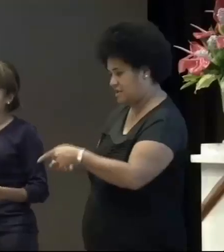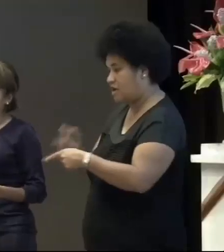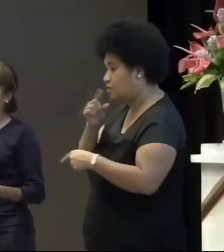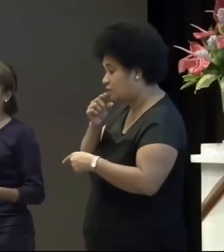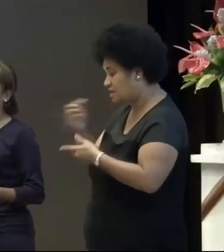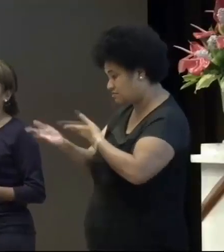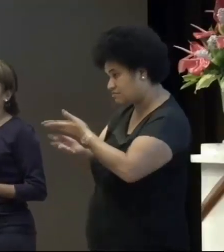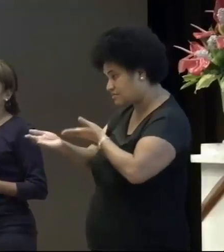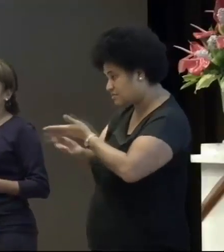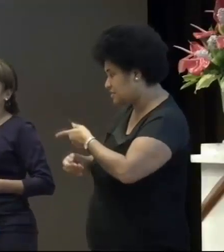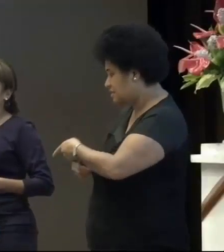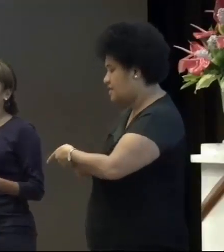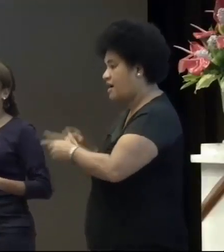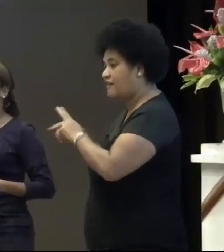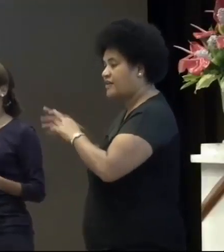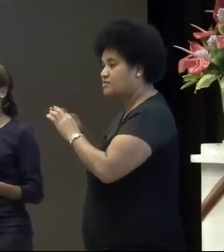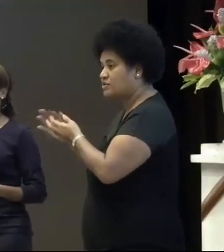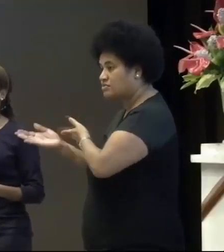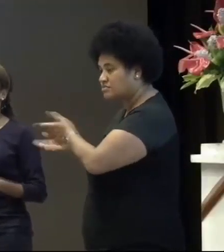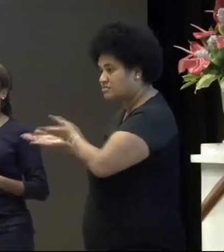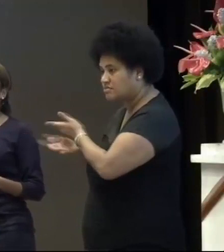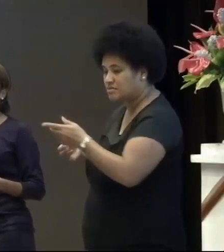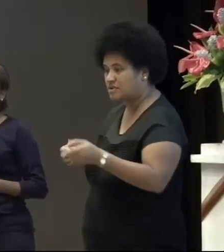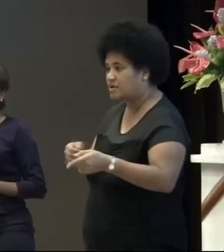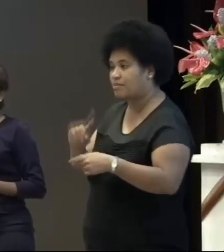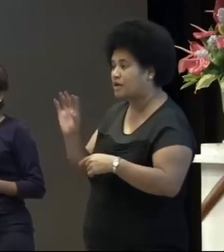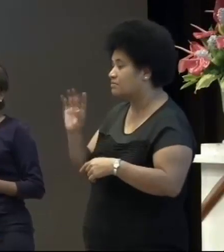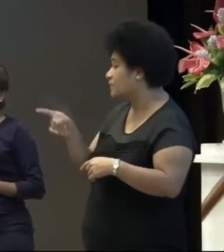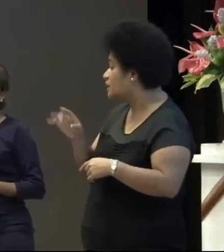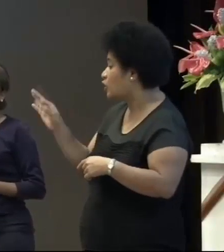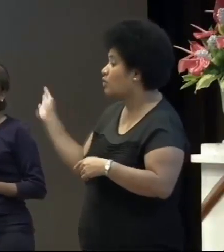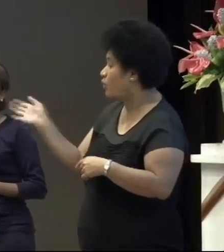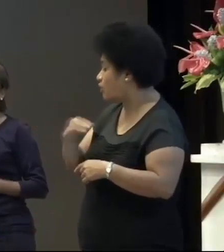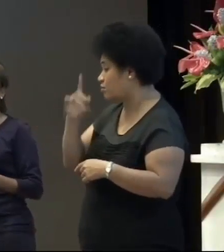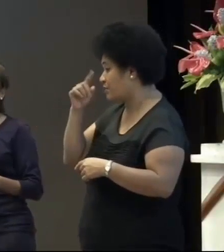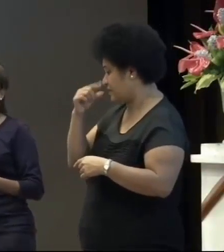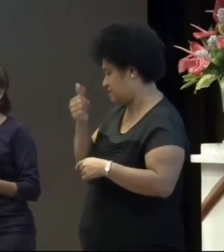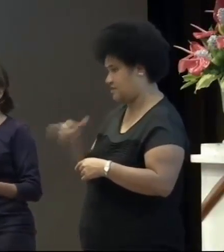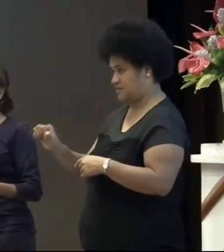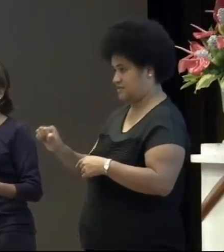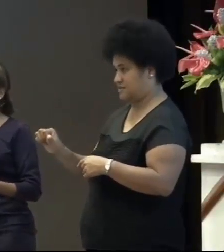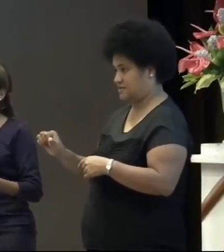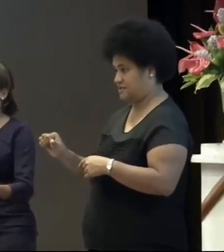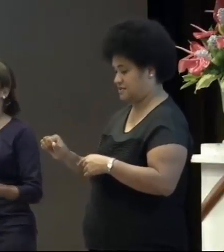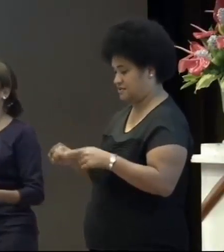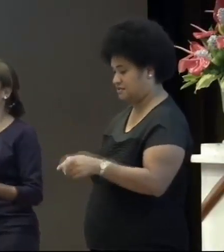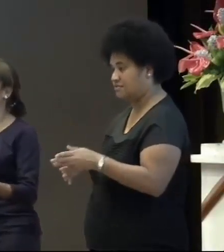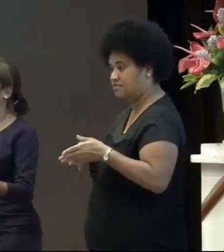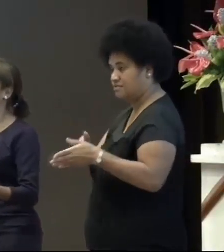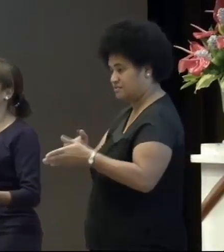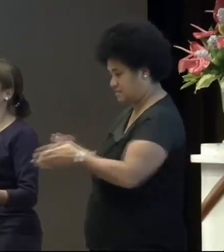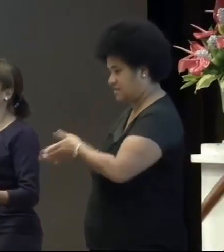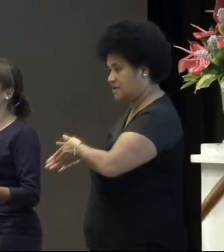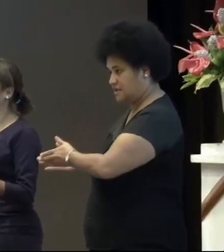is interaction on Moodle, but it is not user-friendly, or it is, there's not much interaction, quality interaction